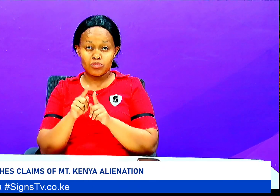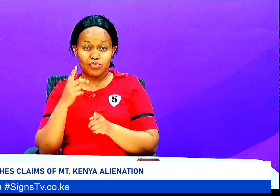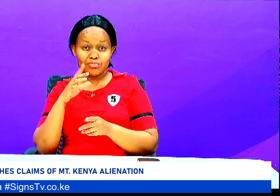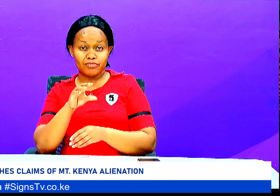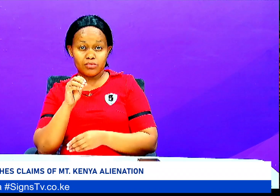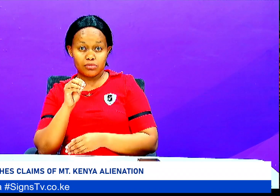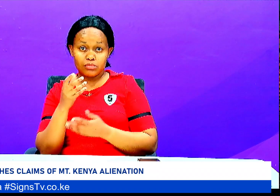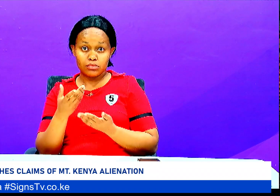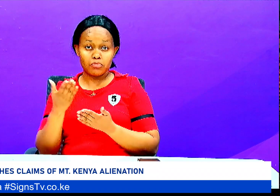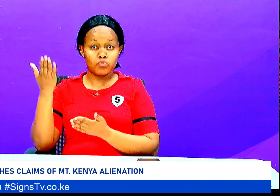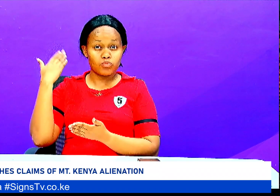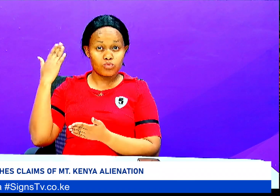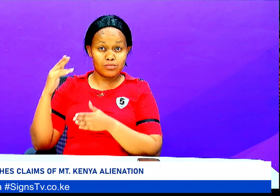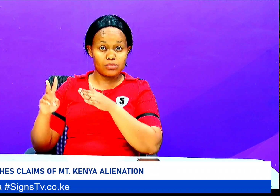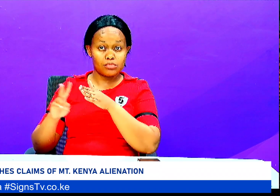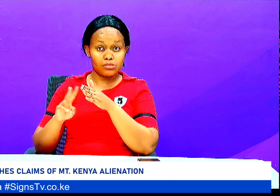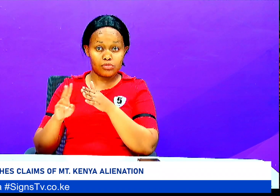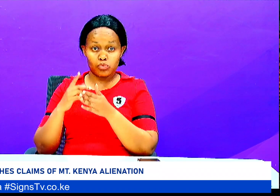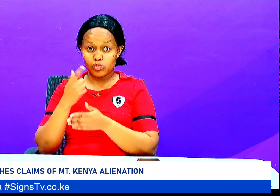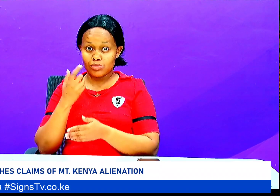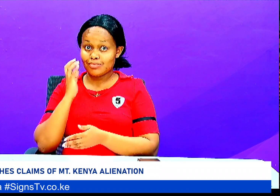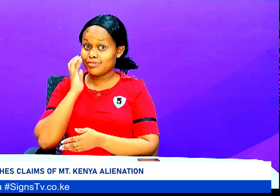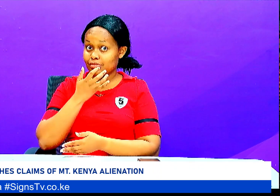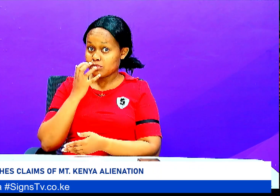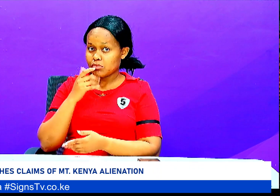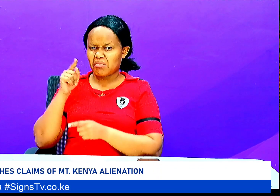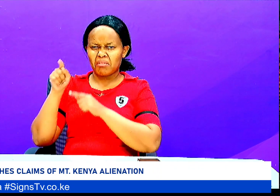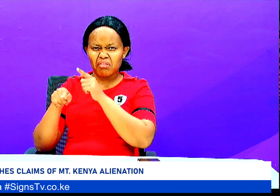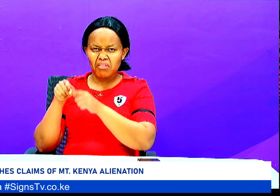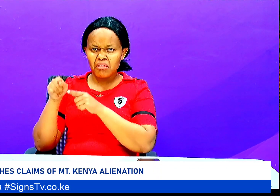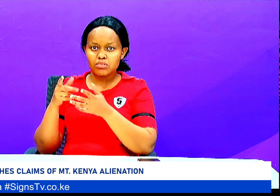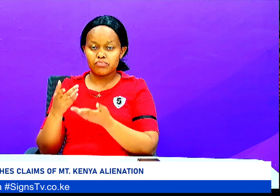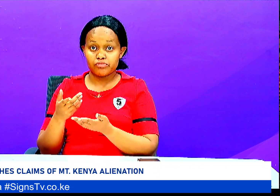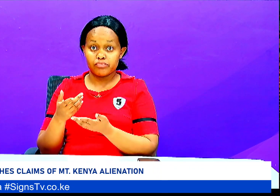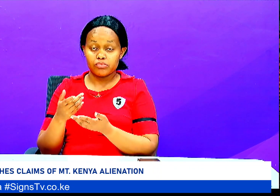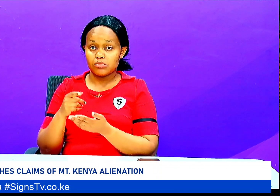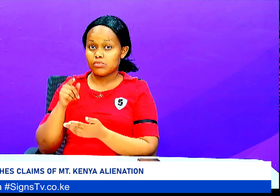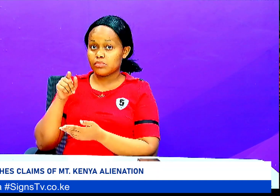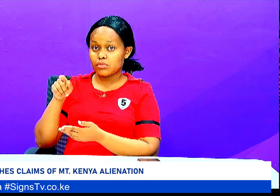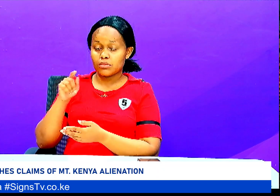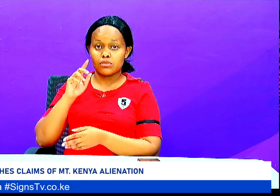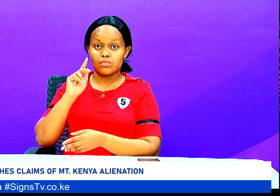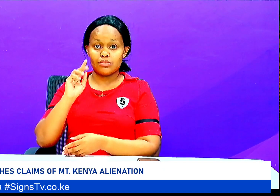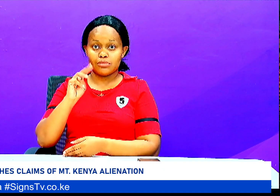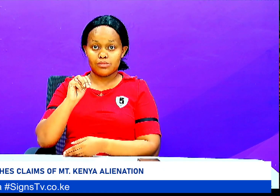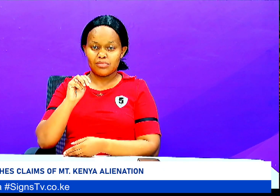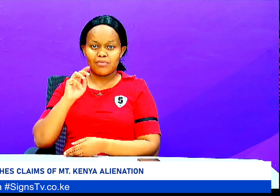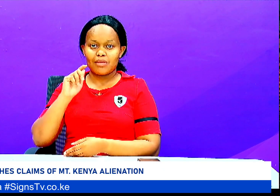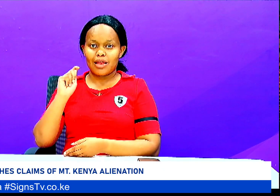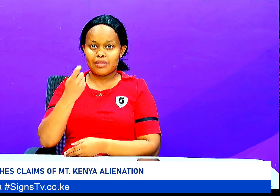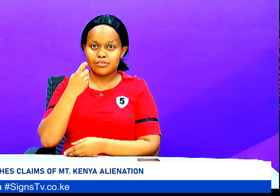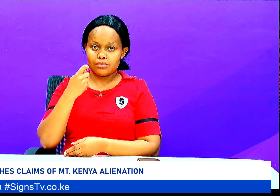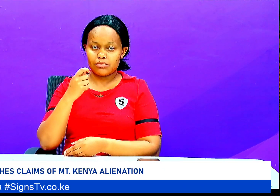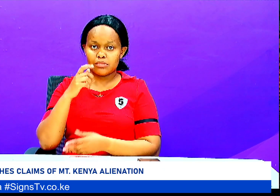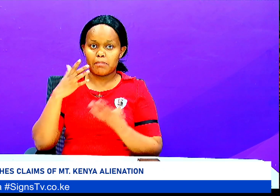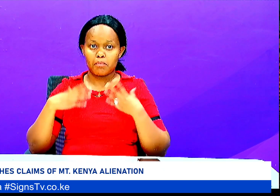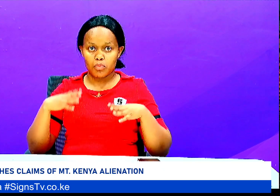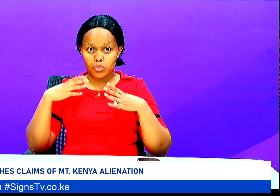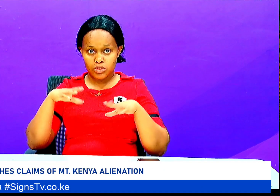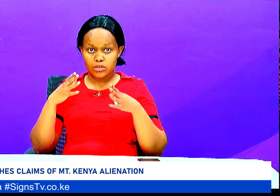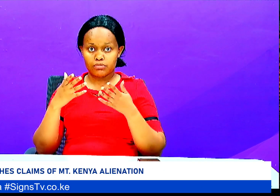He also took a swipe at former Deputy President Rigathi